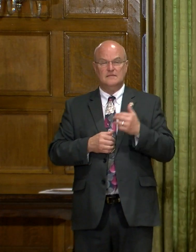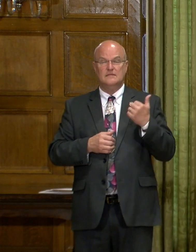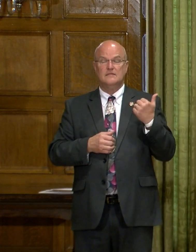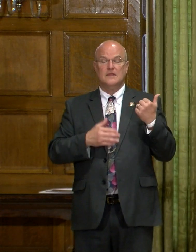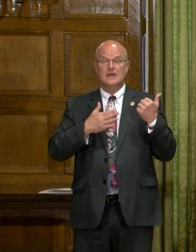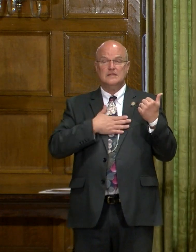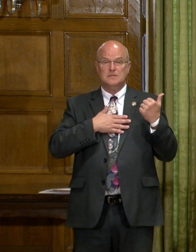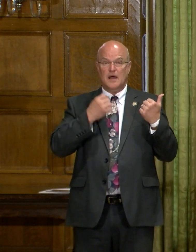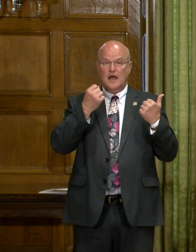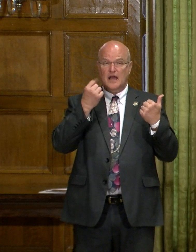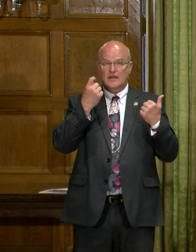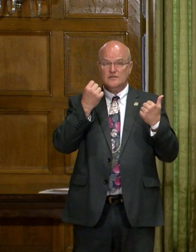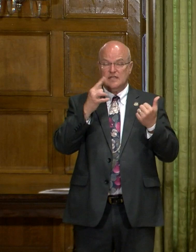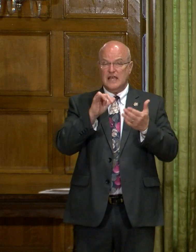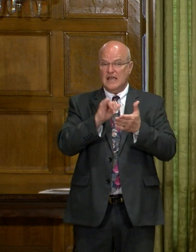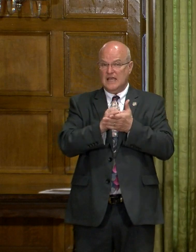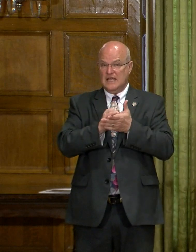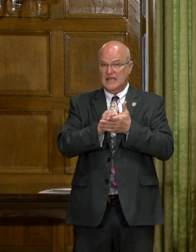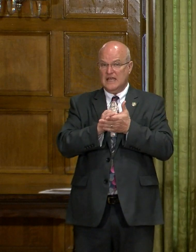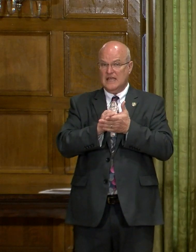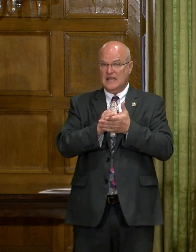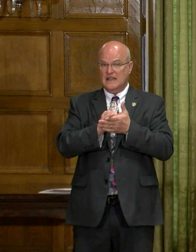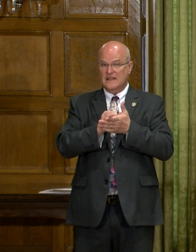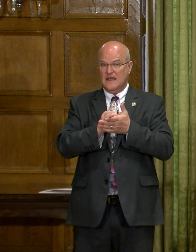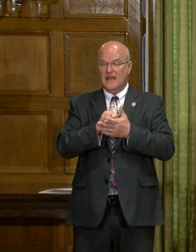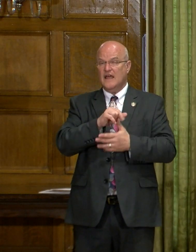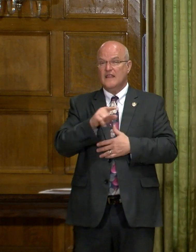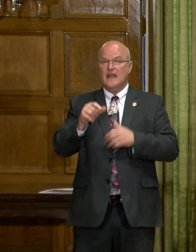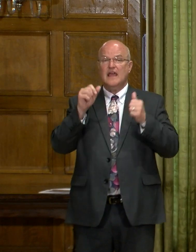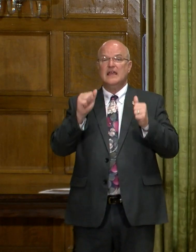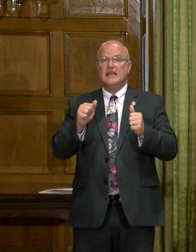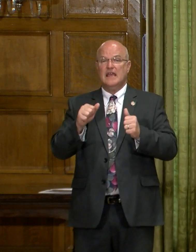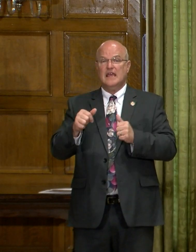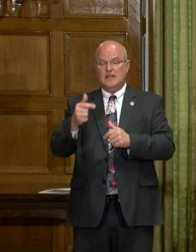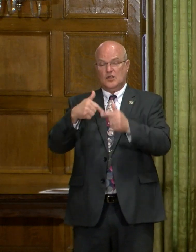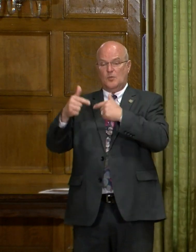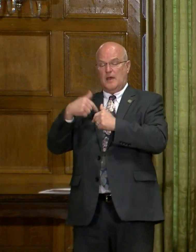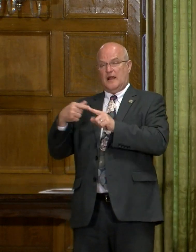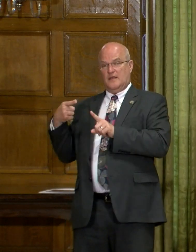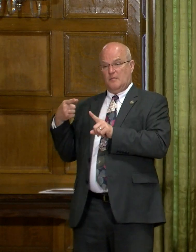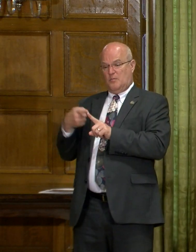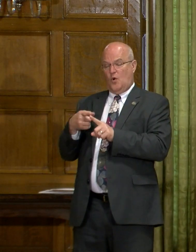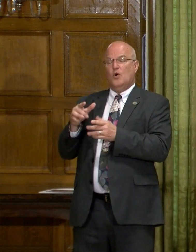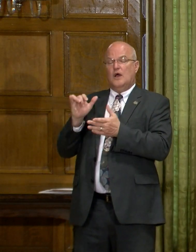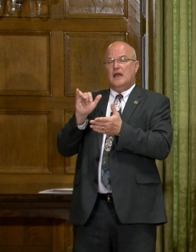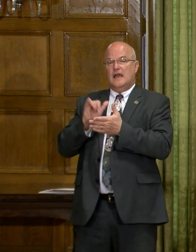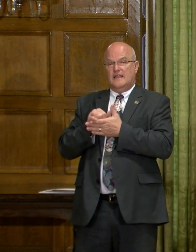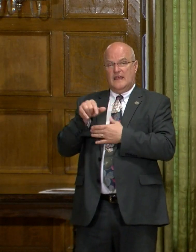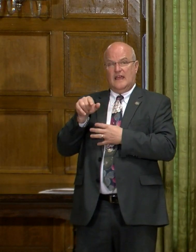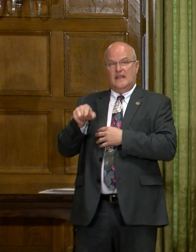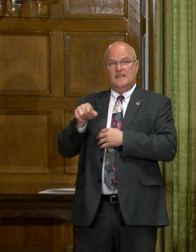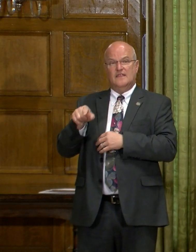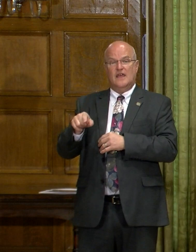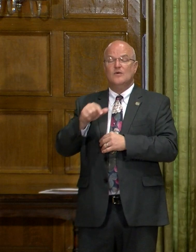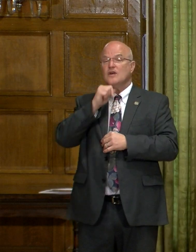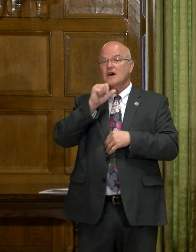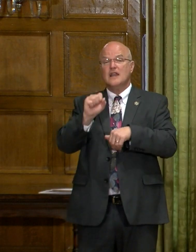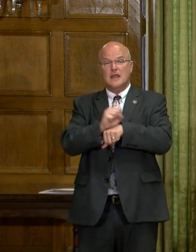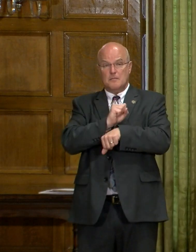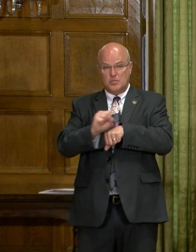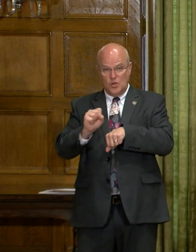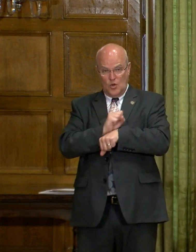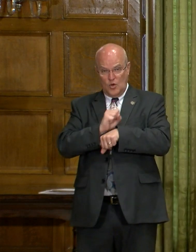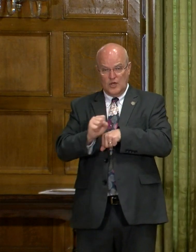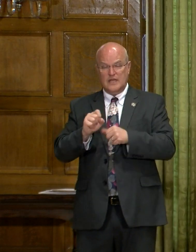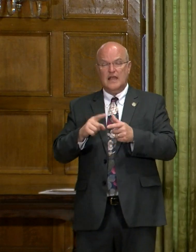It's my understanding that that they will be able to go back to the point that they were